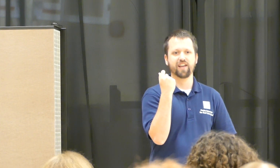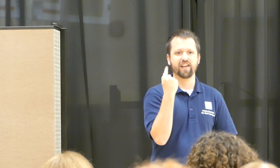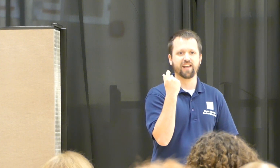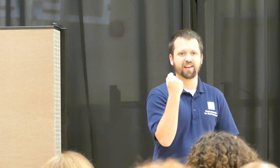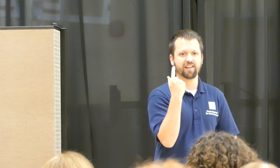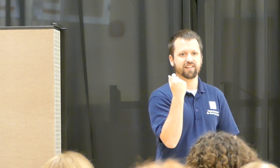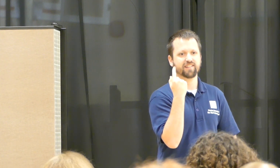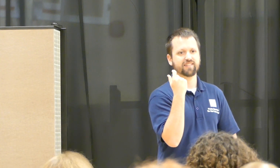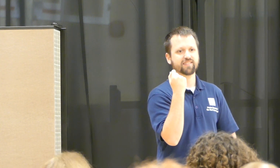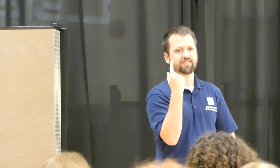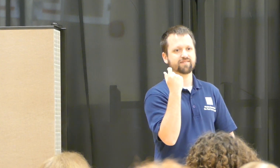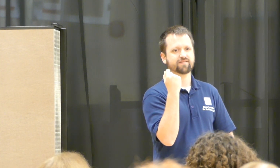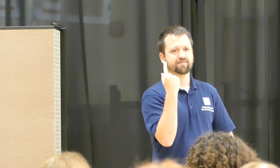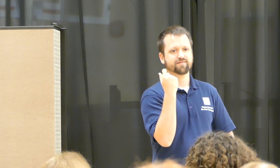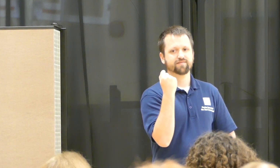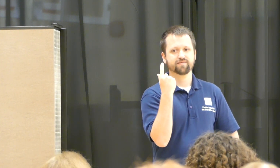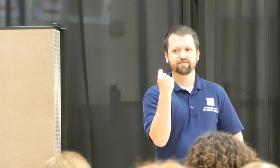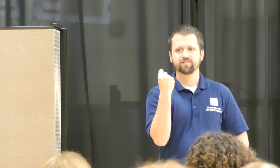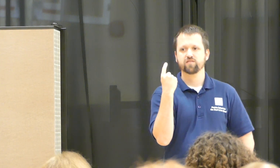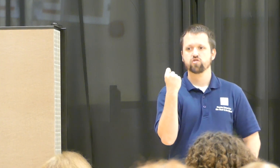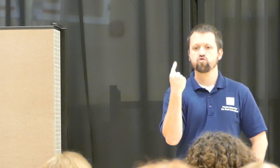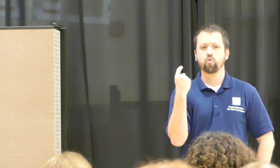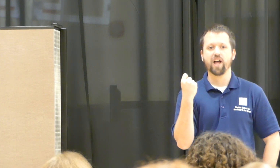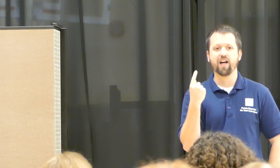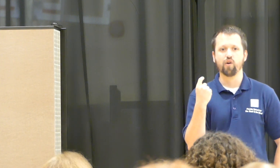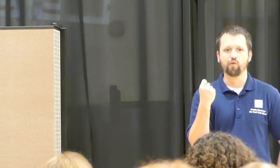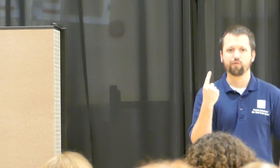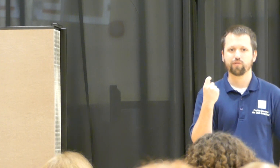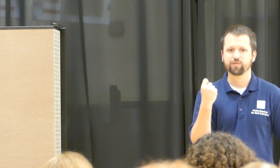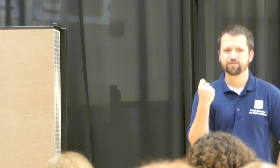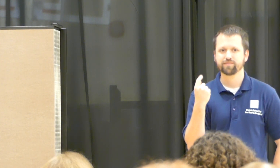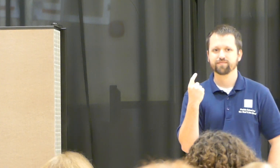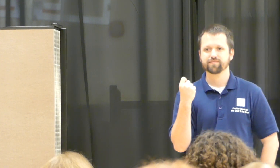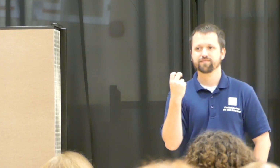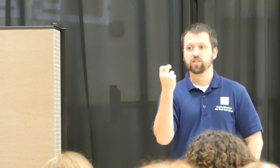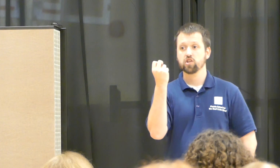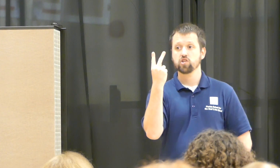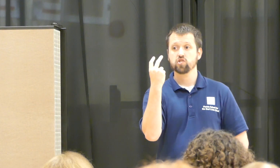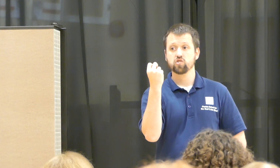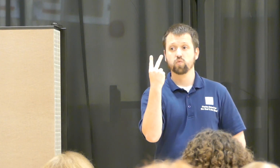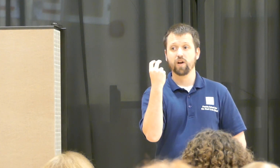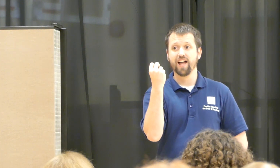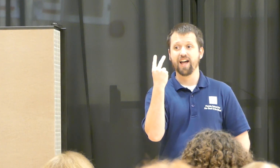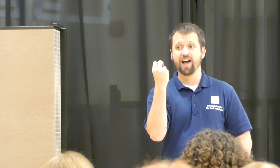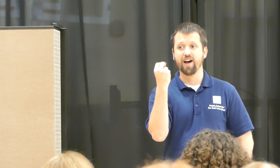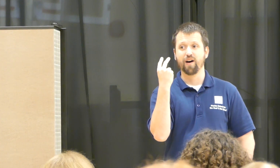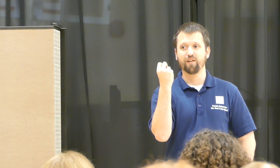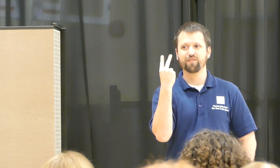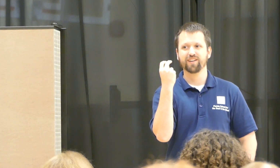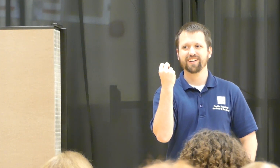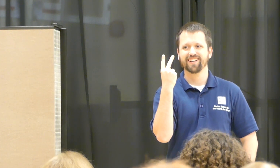11. 12. 12.